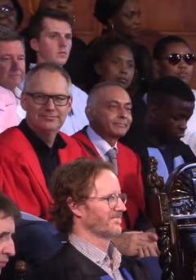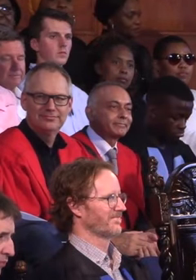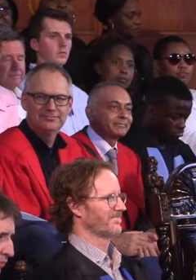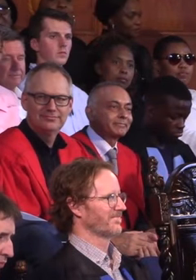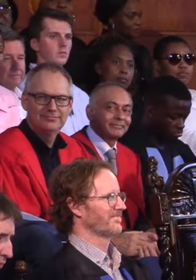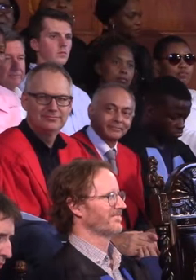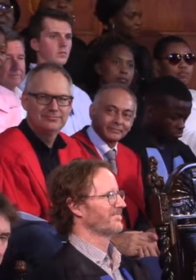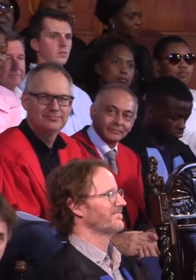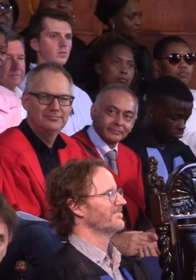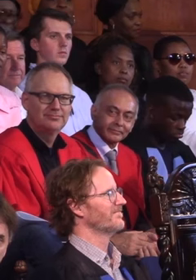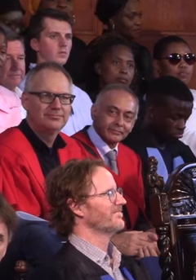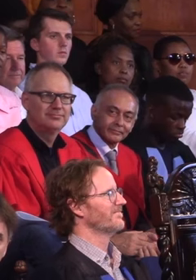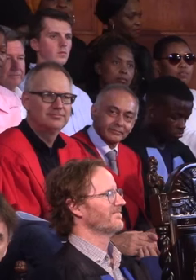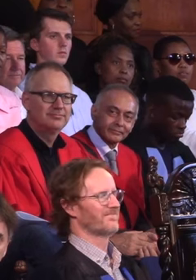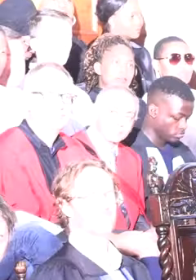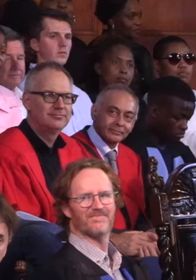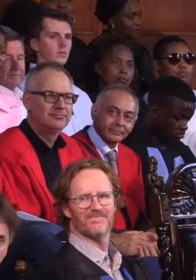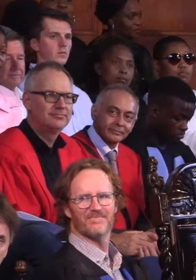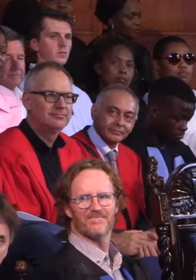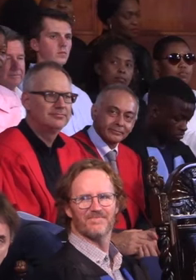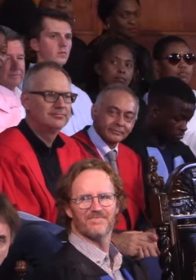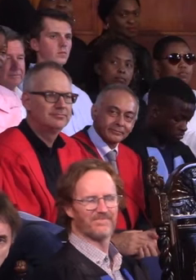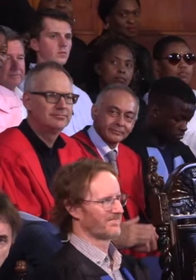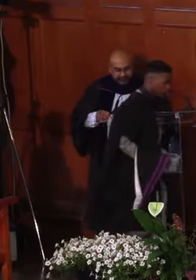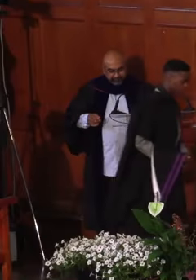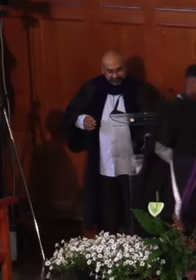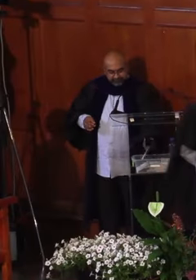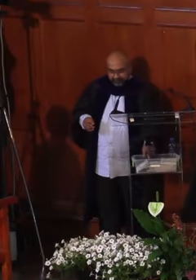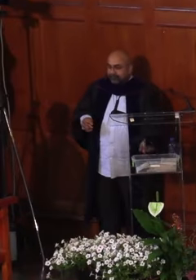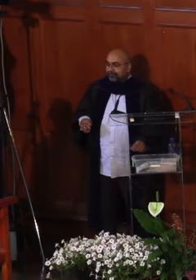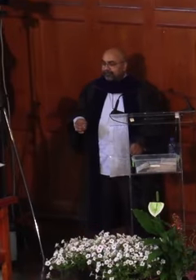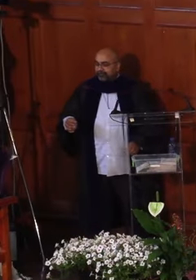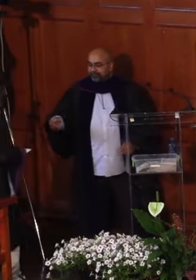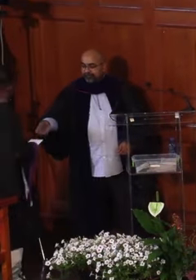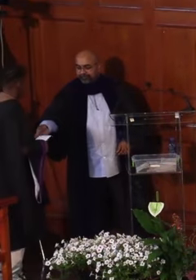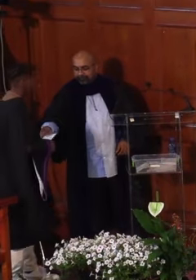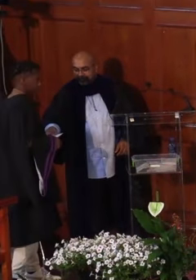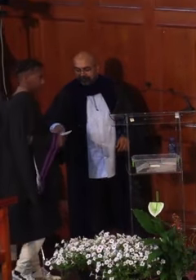For the degree of Bachelor of Science Honours in the First Class, Victor Molloy.